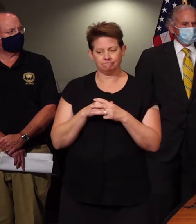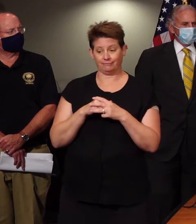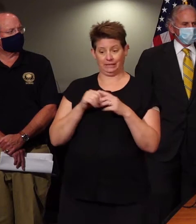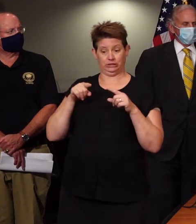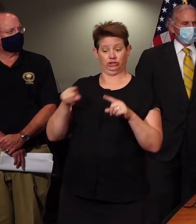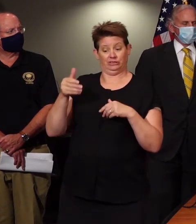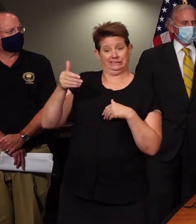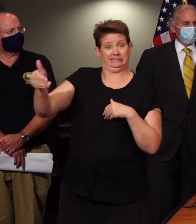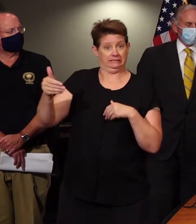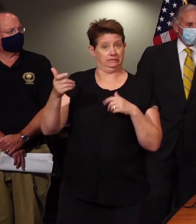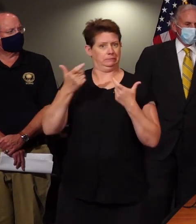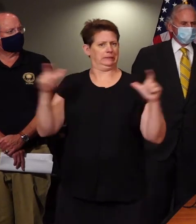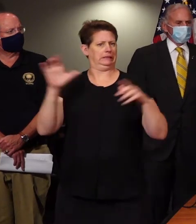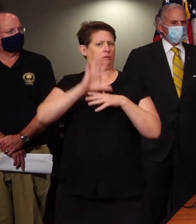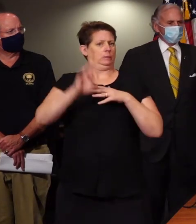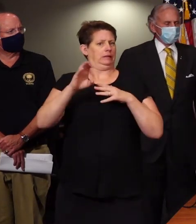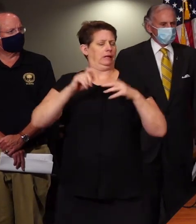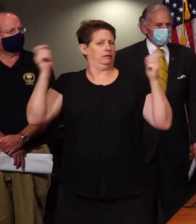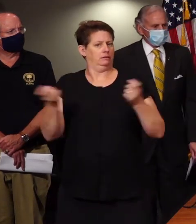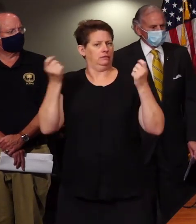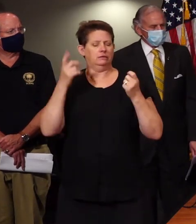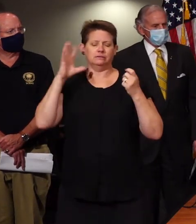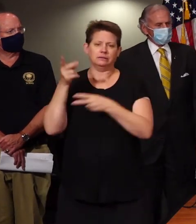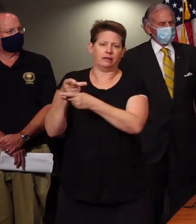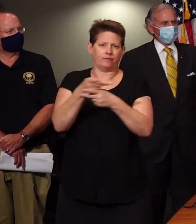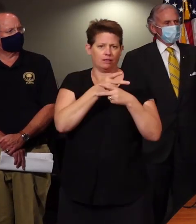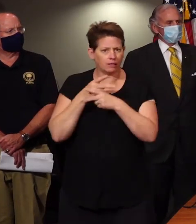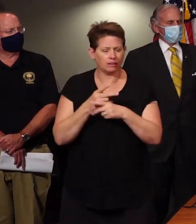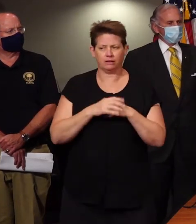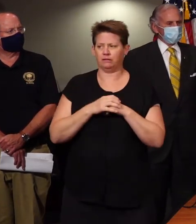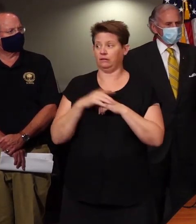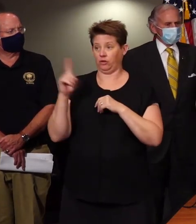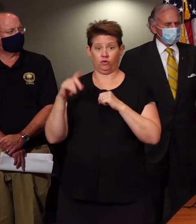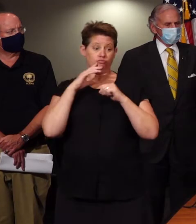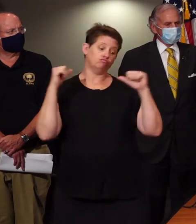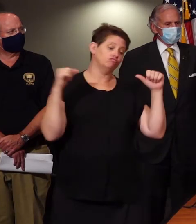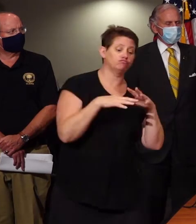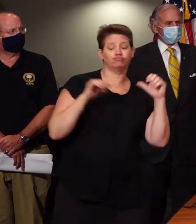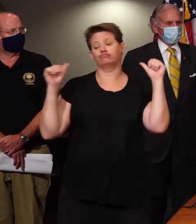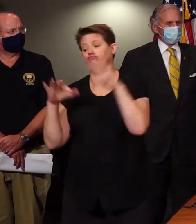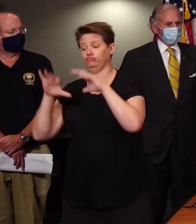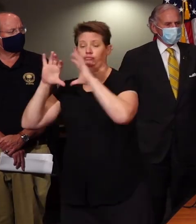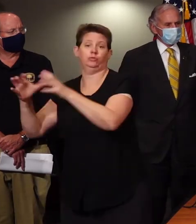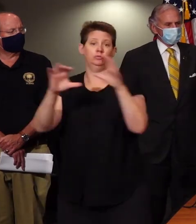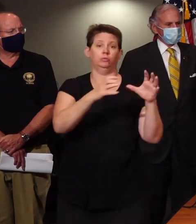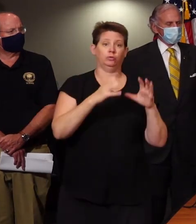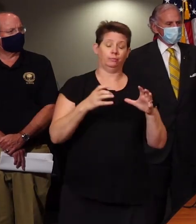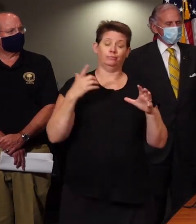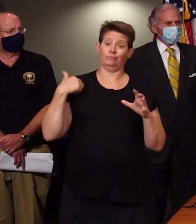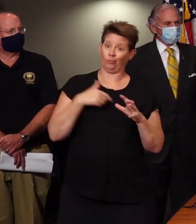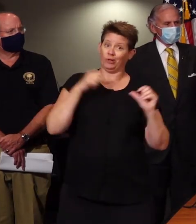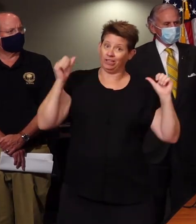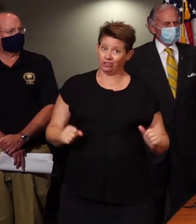during this upcoming holiday weekend, and as we congregate over this holiday weekend, we could see cases